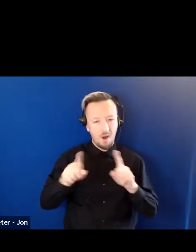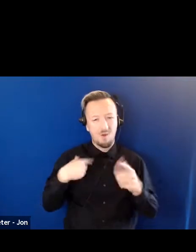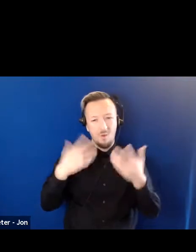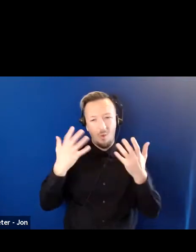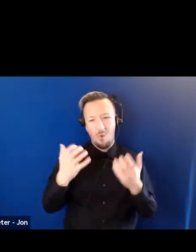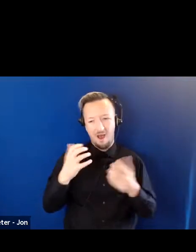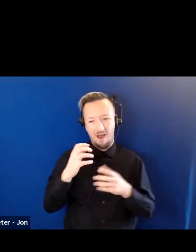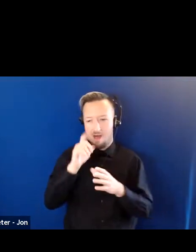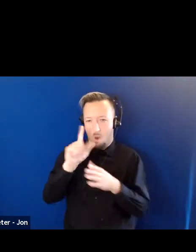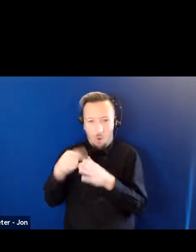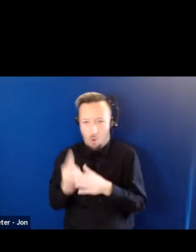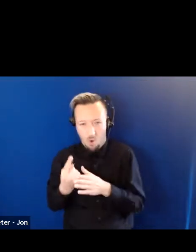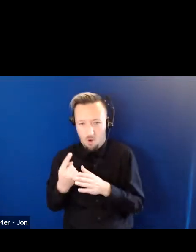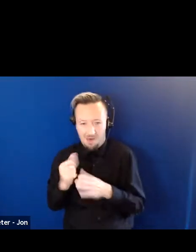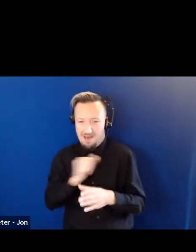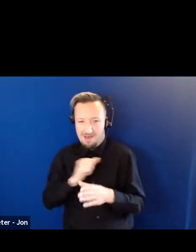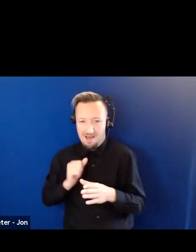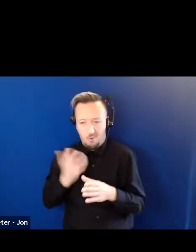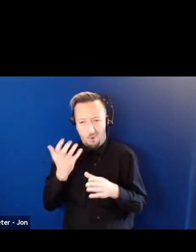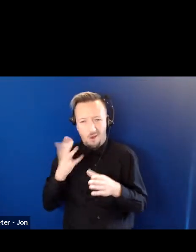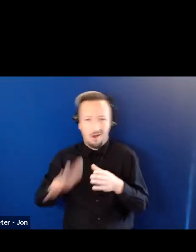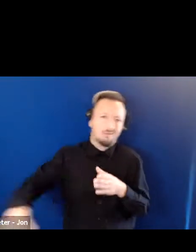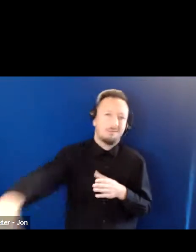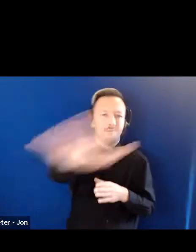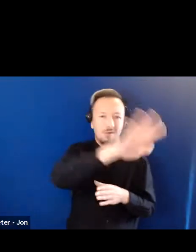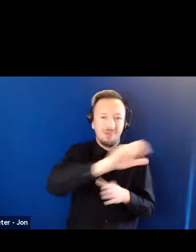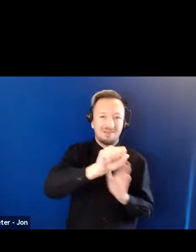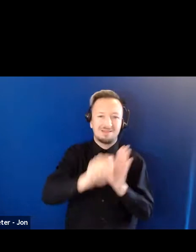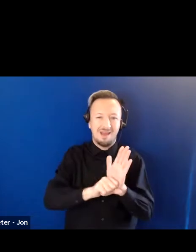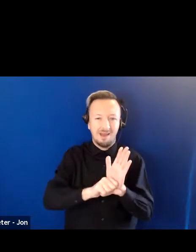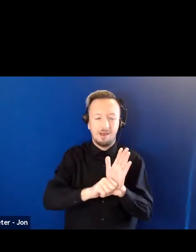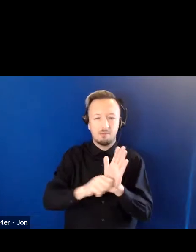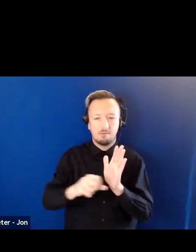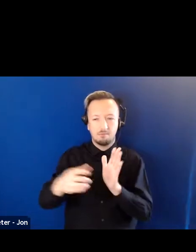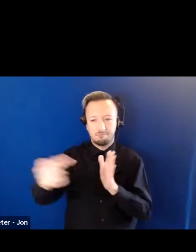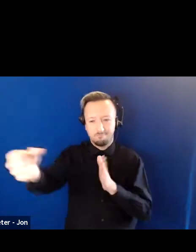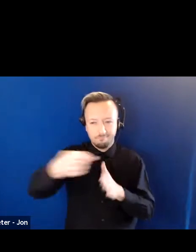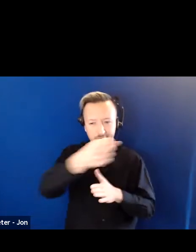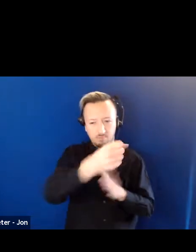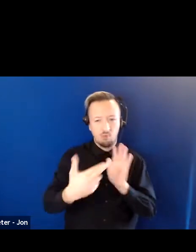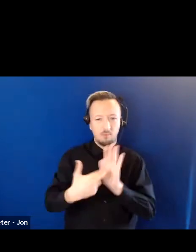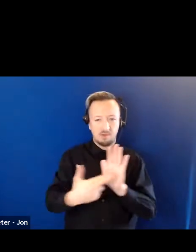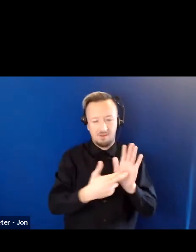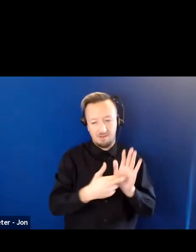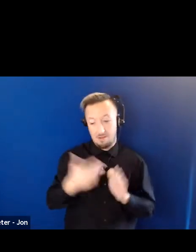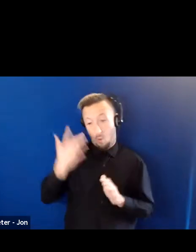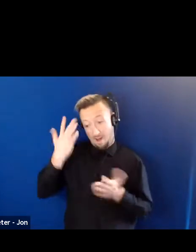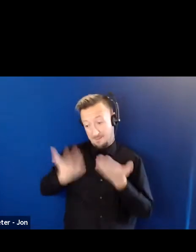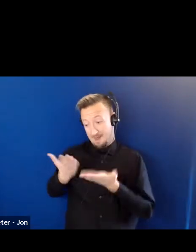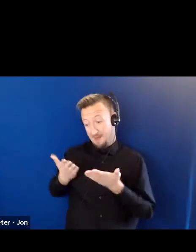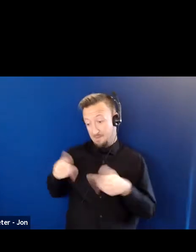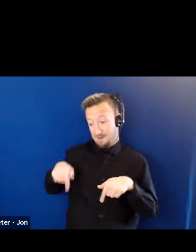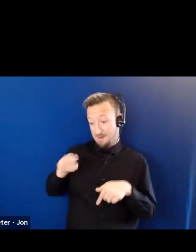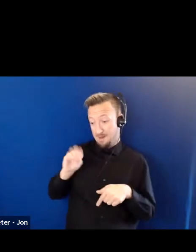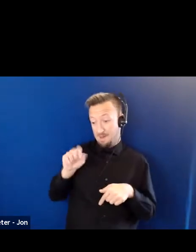that's key. Because what works for a metro, the metro area within our state, it does not work for some